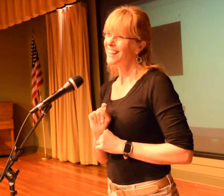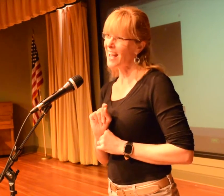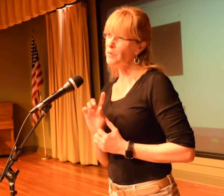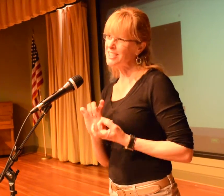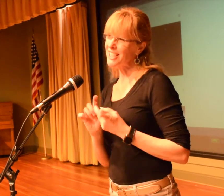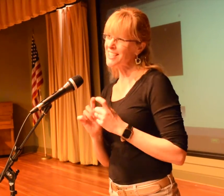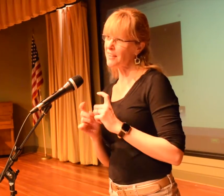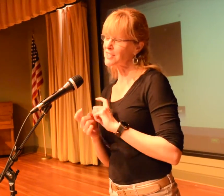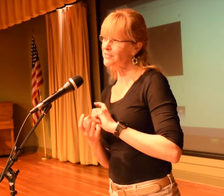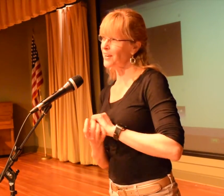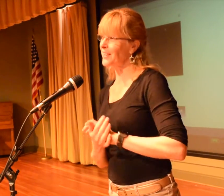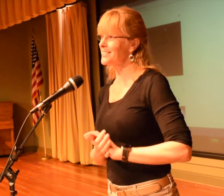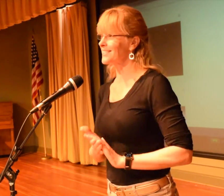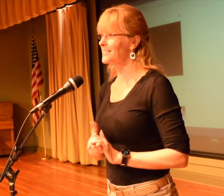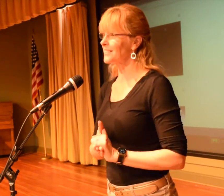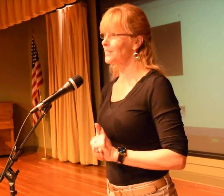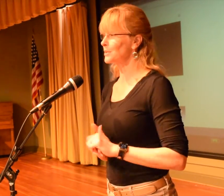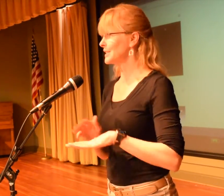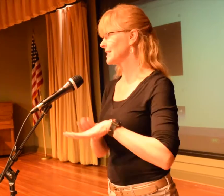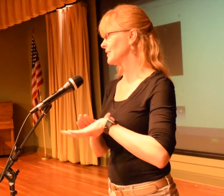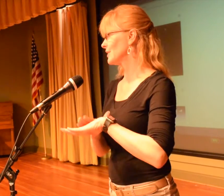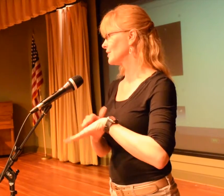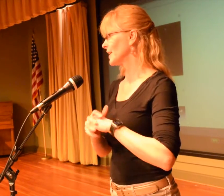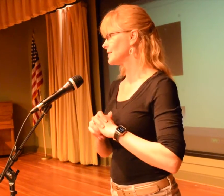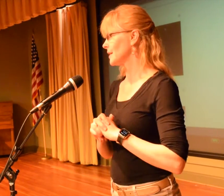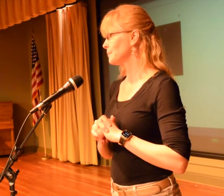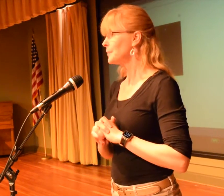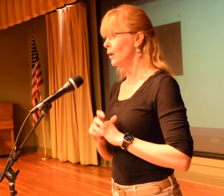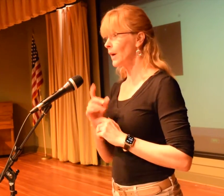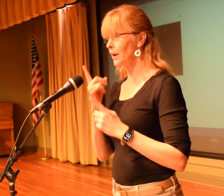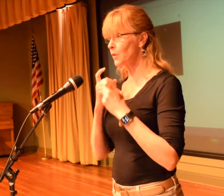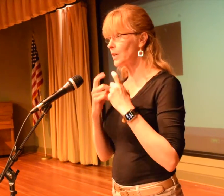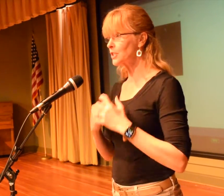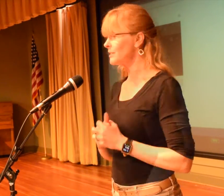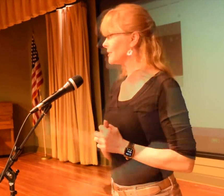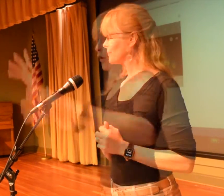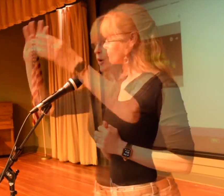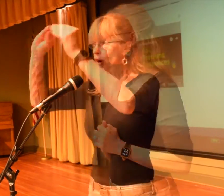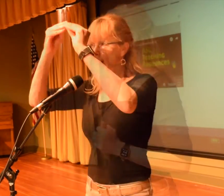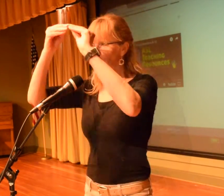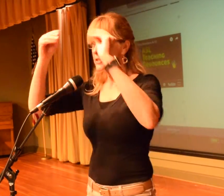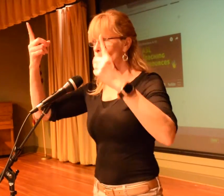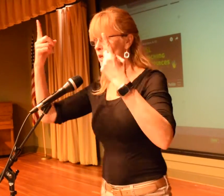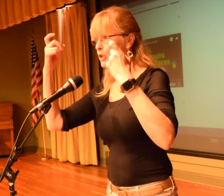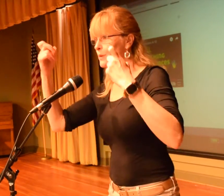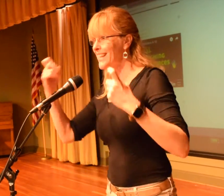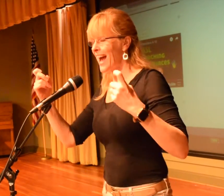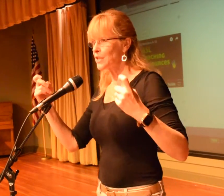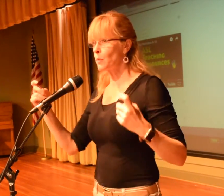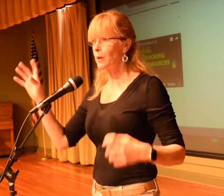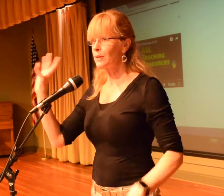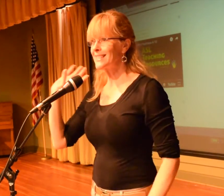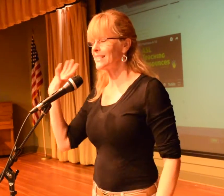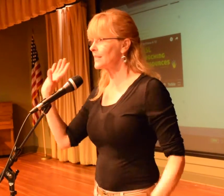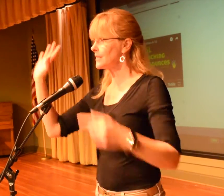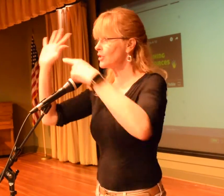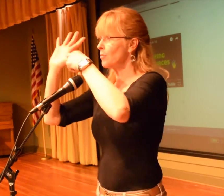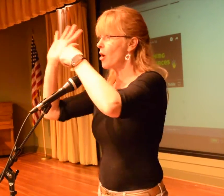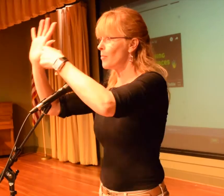That one does have some variances, just give you a little heads up. Okay, other questions? Okay, on our numbers, the question was asked, when we go to 6, is our palm